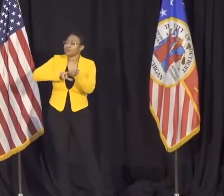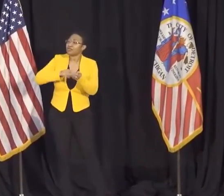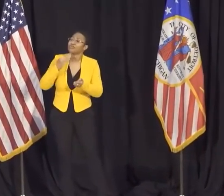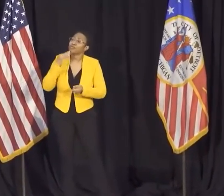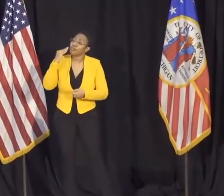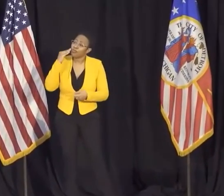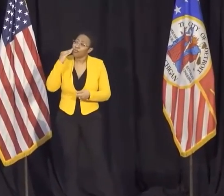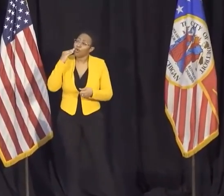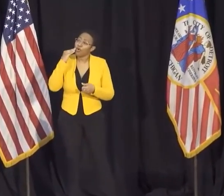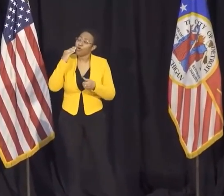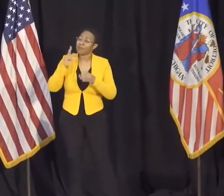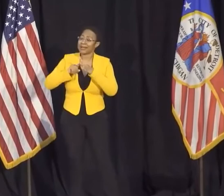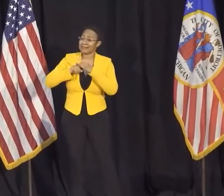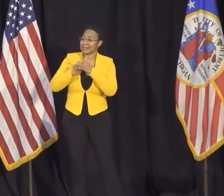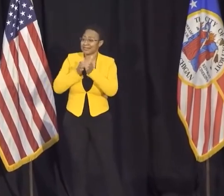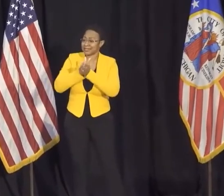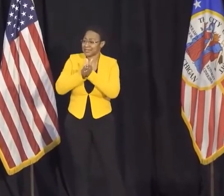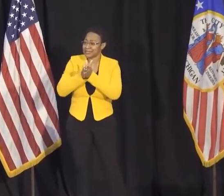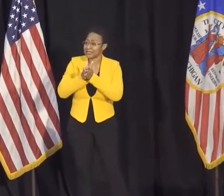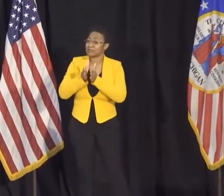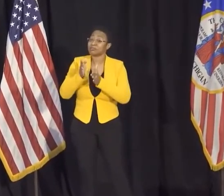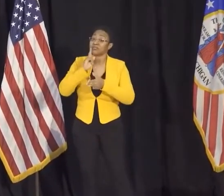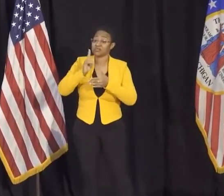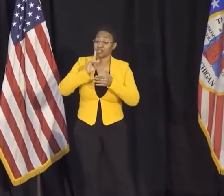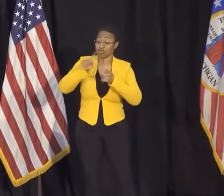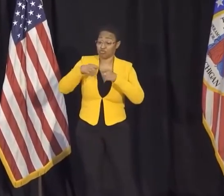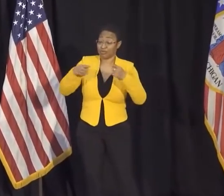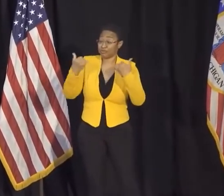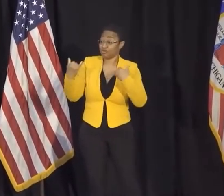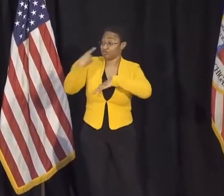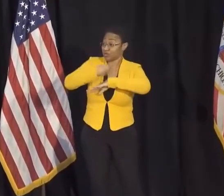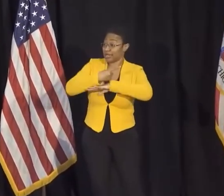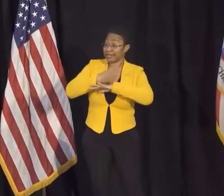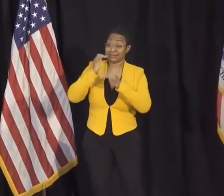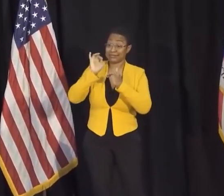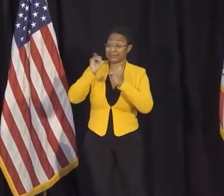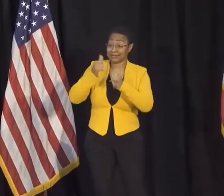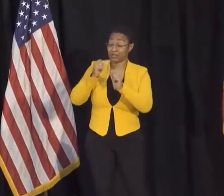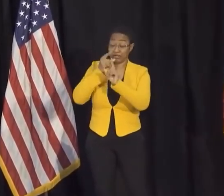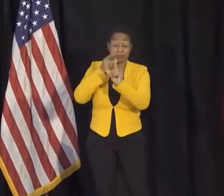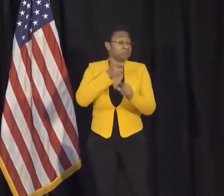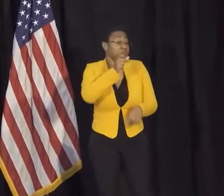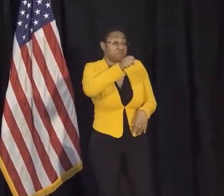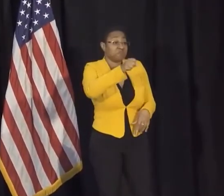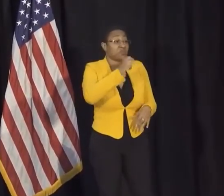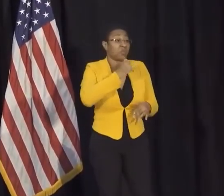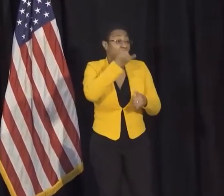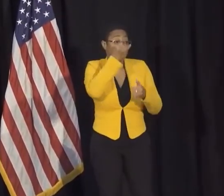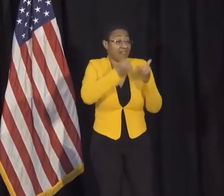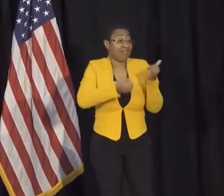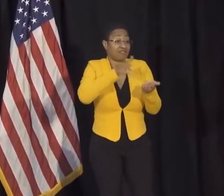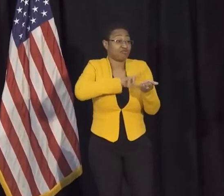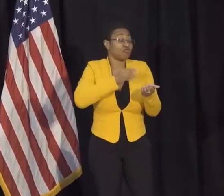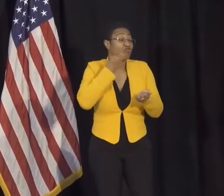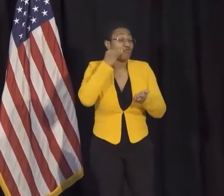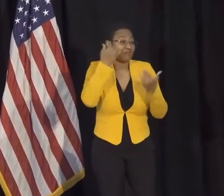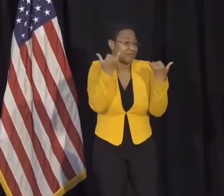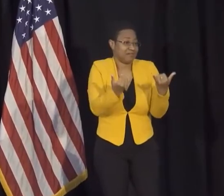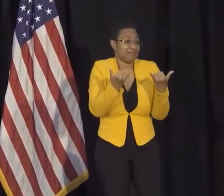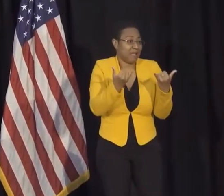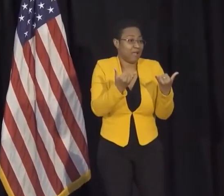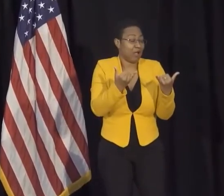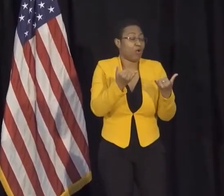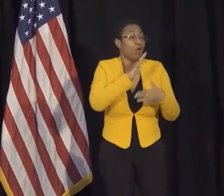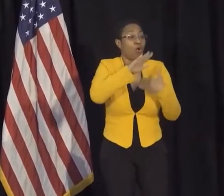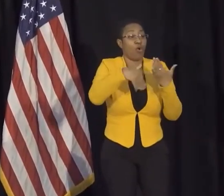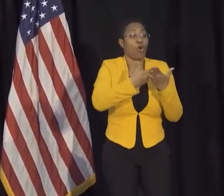nursing home initiative. It was supposed to conclude today. Right. Is it still on target too? Yes, we're in the last nursing homes right now.